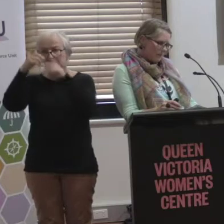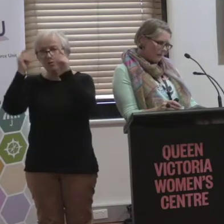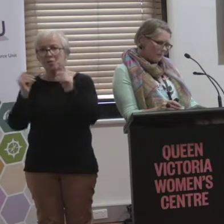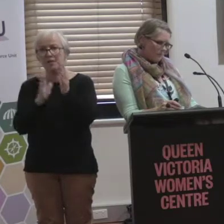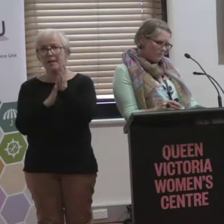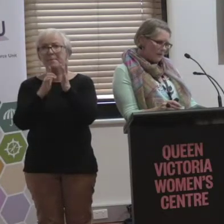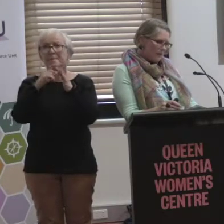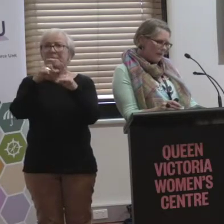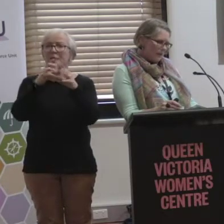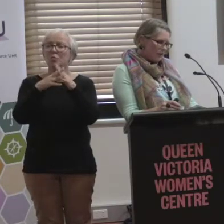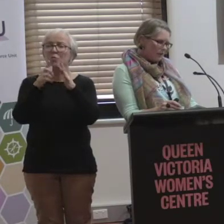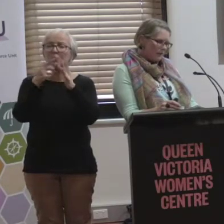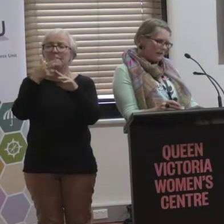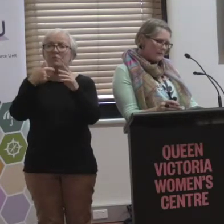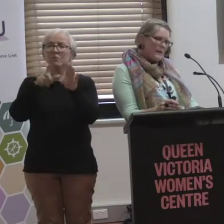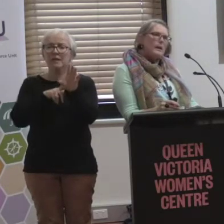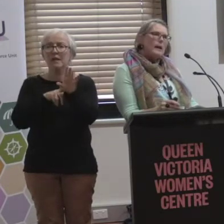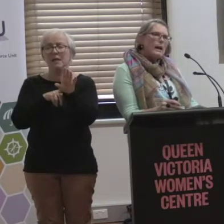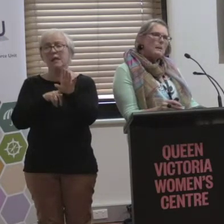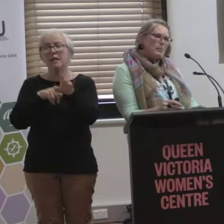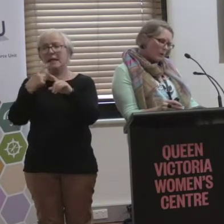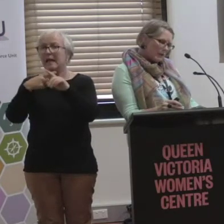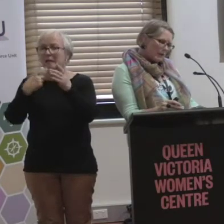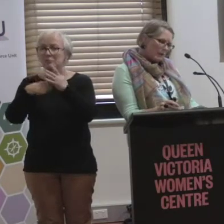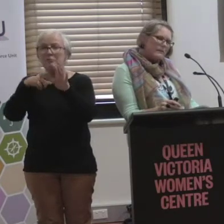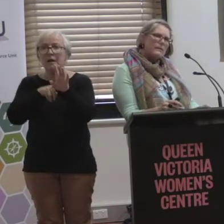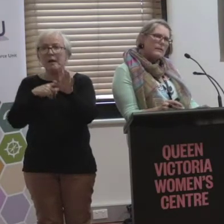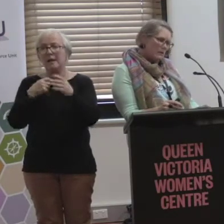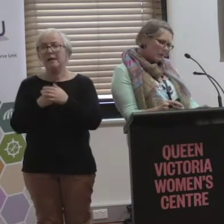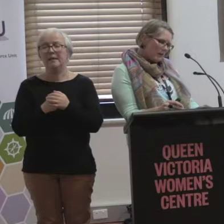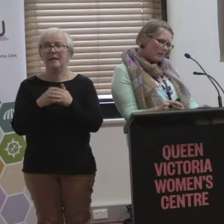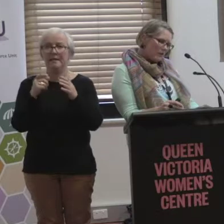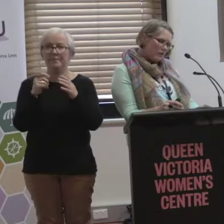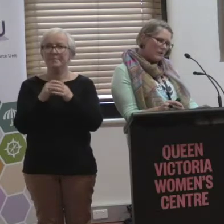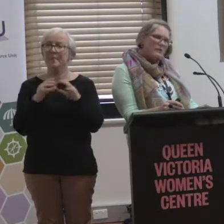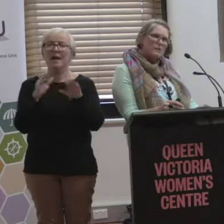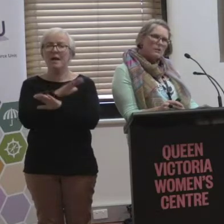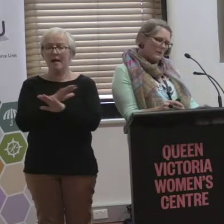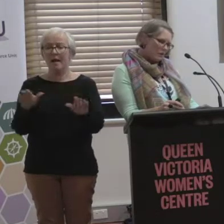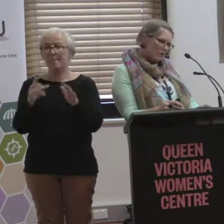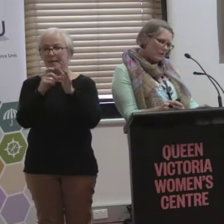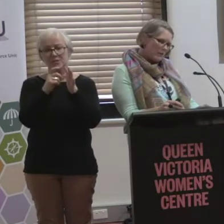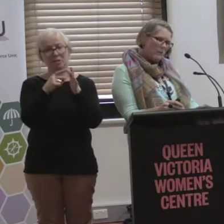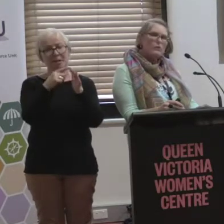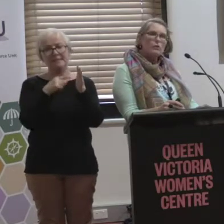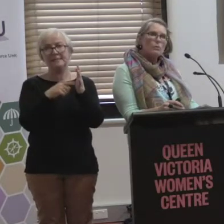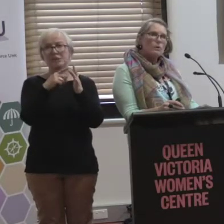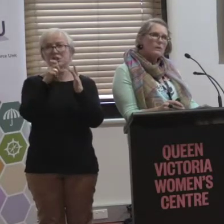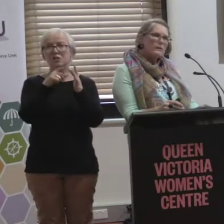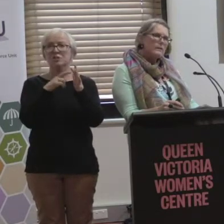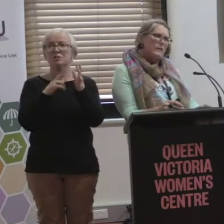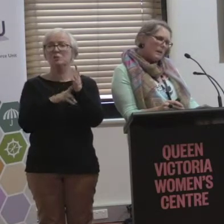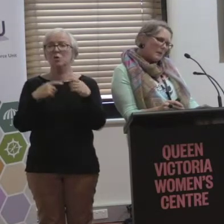midwifery, medical radiation practice. Importantly, it doesn't include dietitians, speech pathologists or